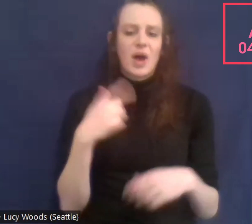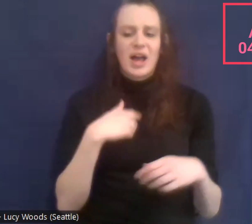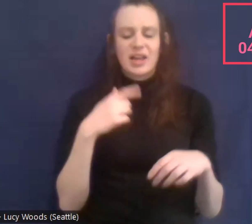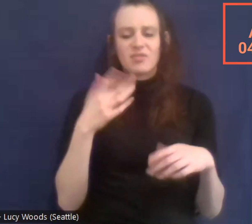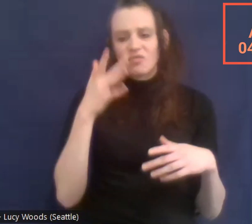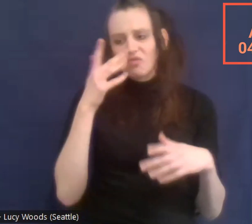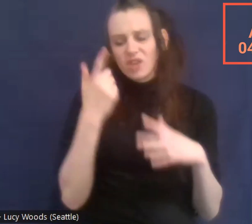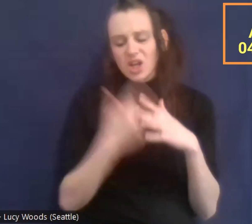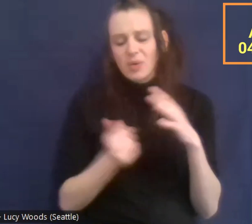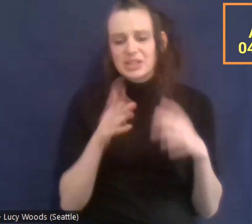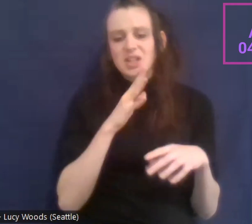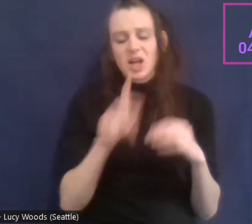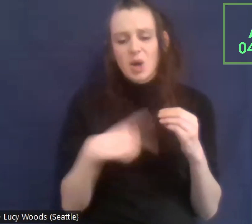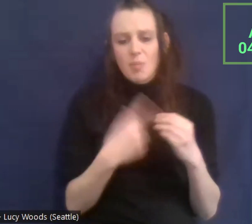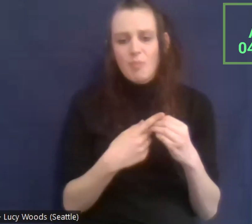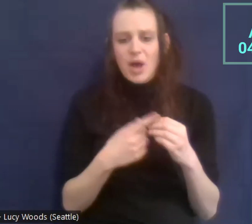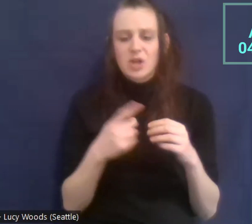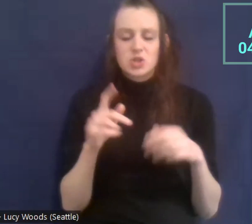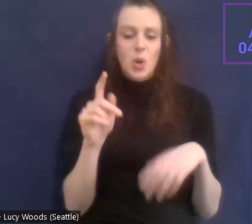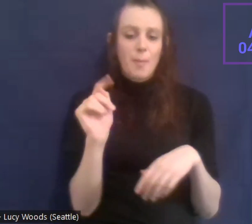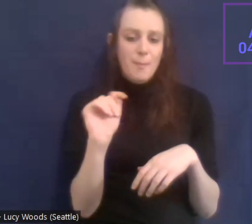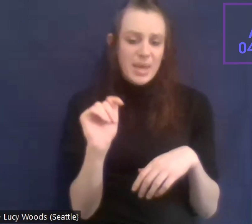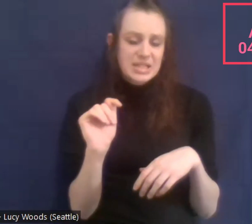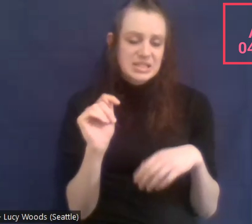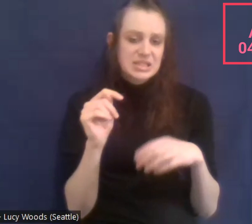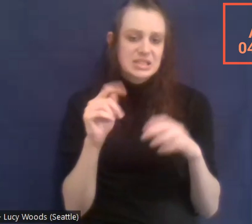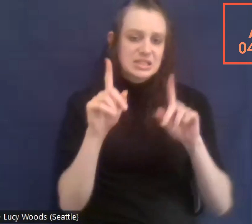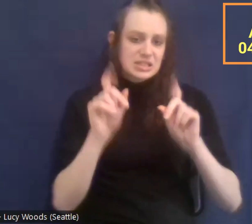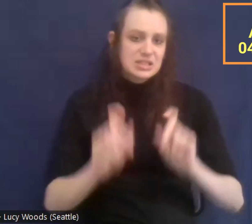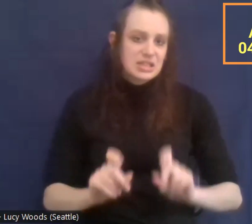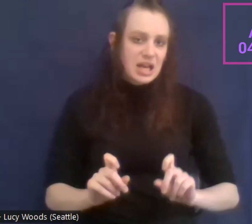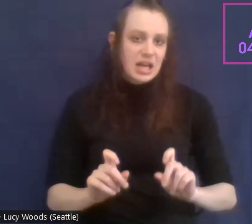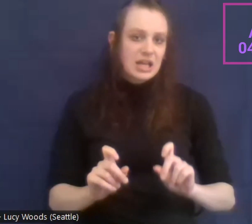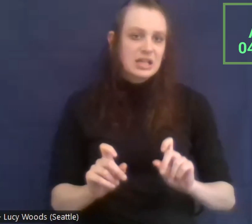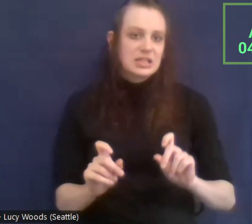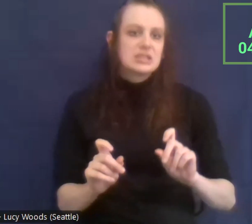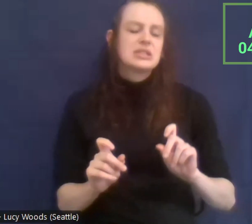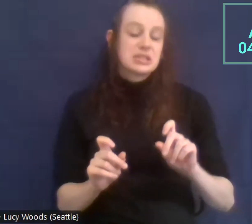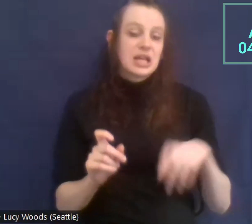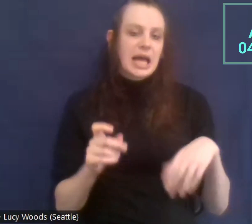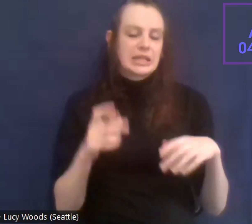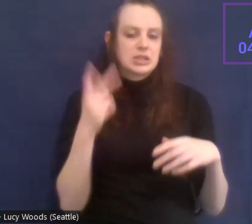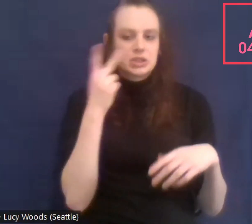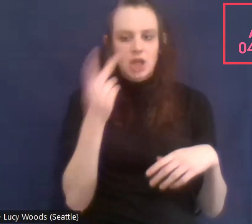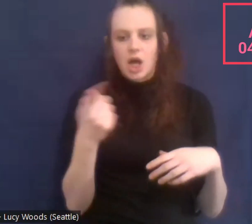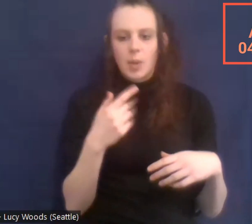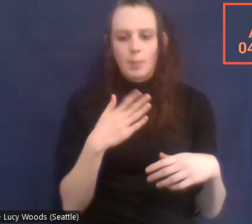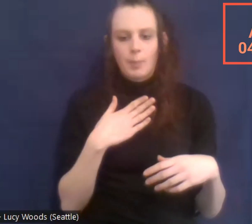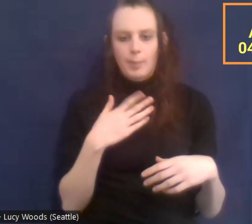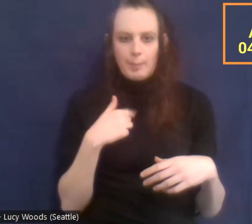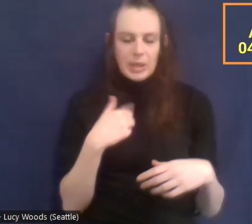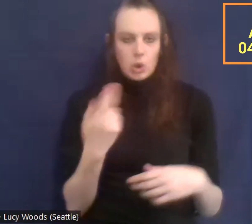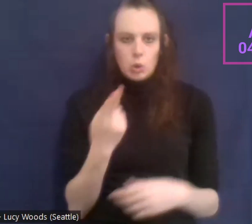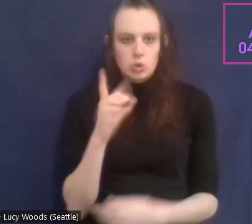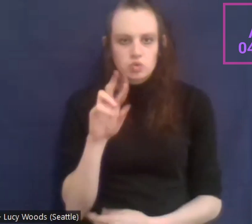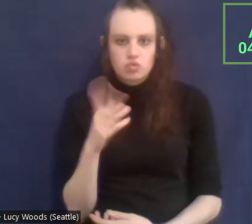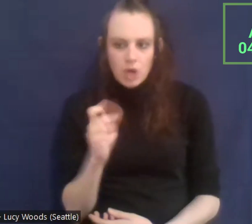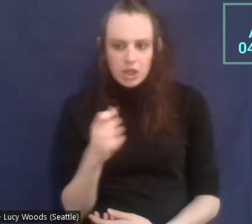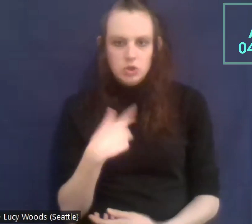on probation and house arrest and all this stuff, and so I started getting mandated to go to 12-step meetings. I would get my slip